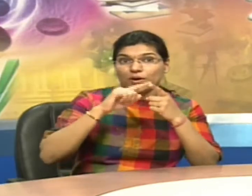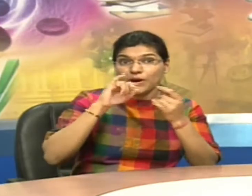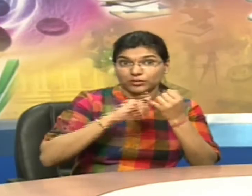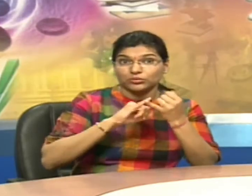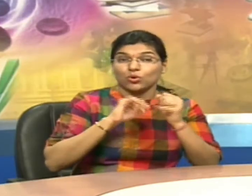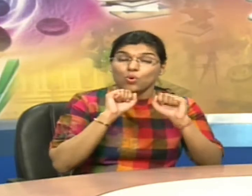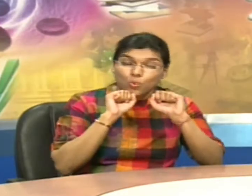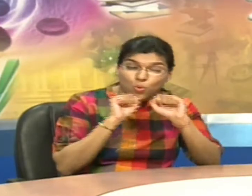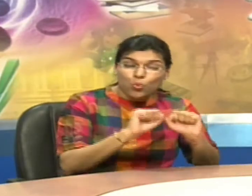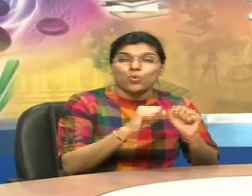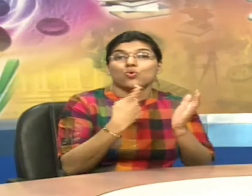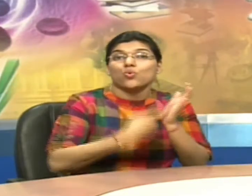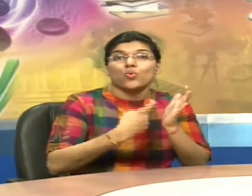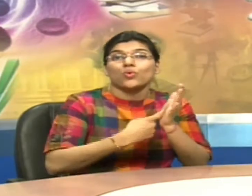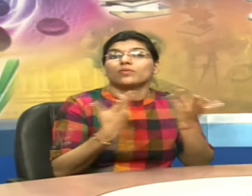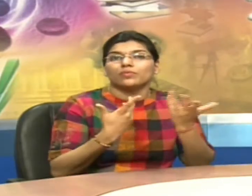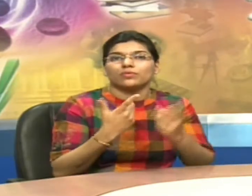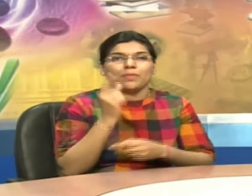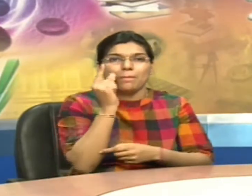word do with these words.